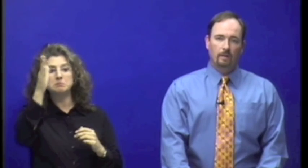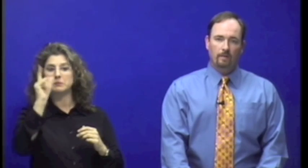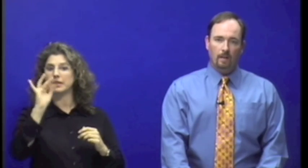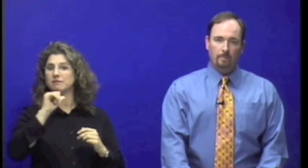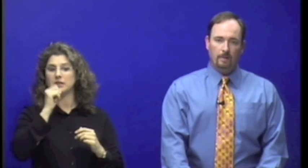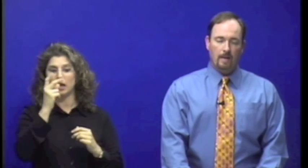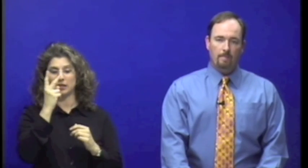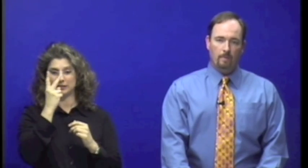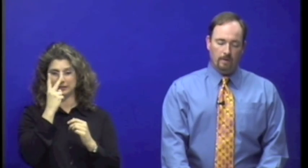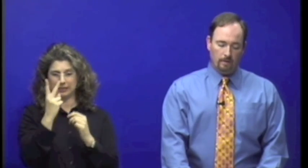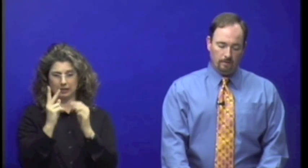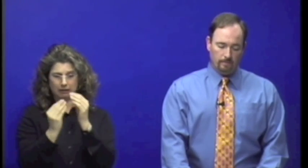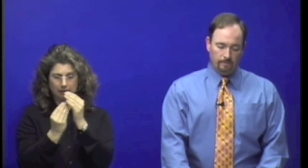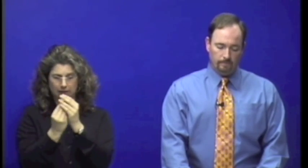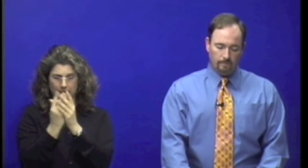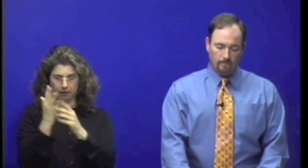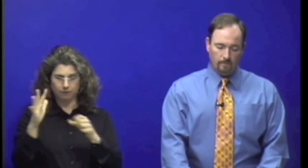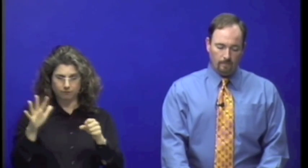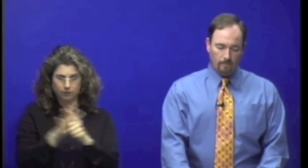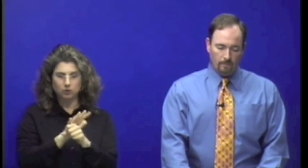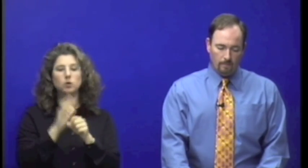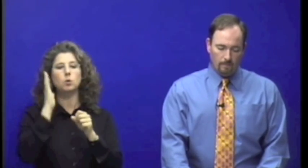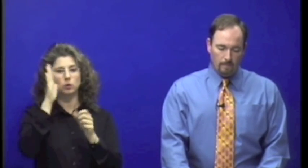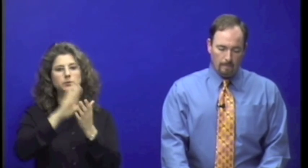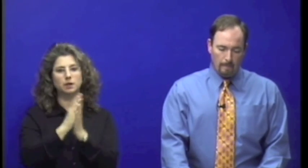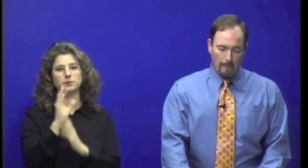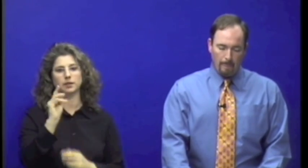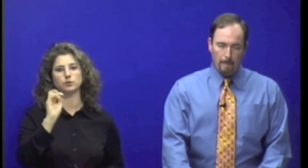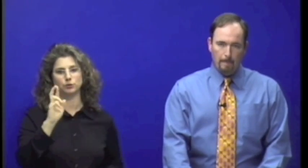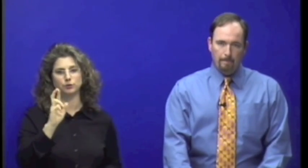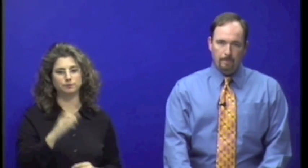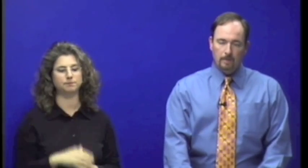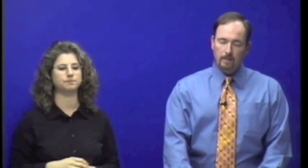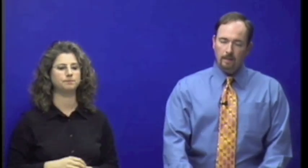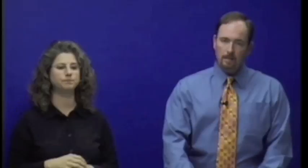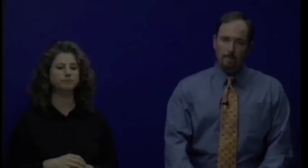fully developed at that point. The second type of